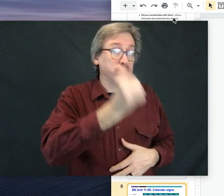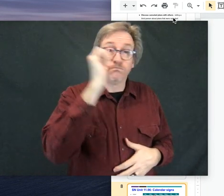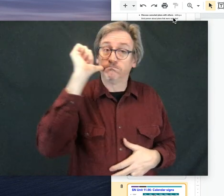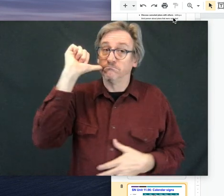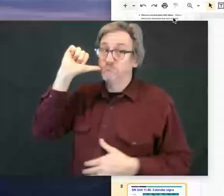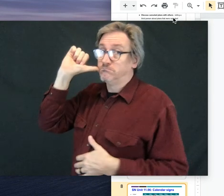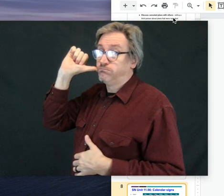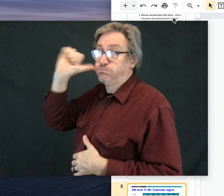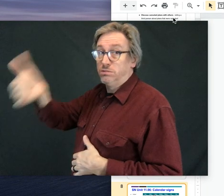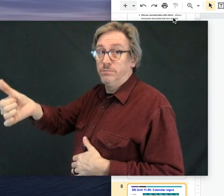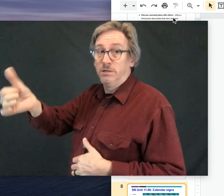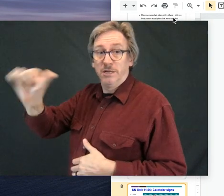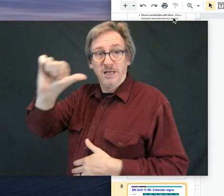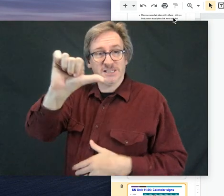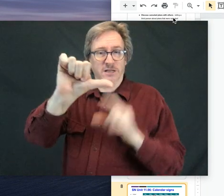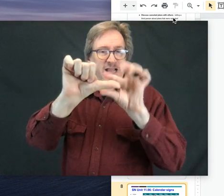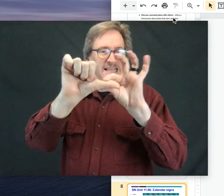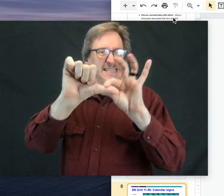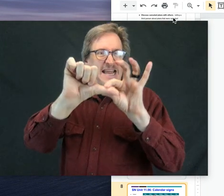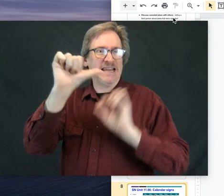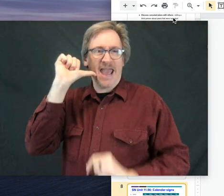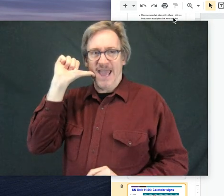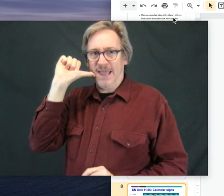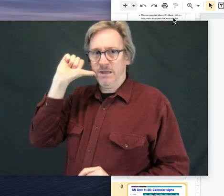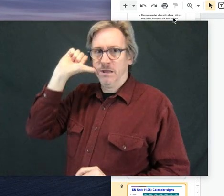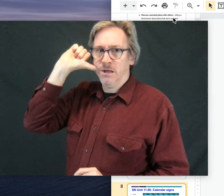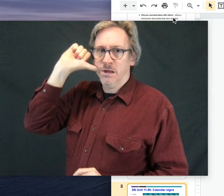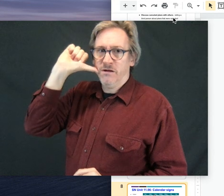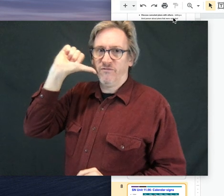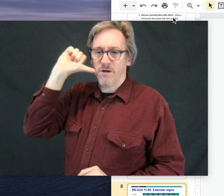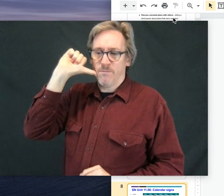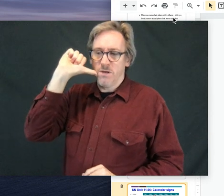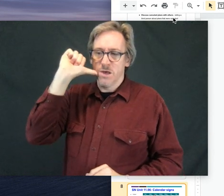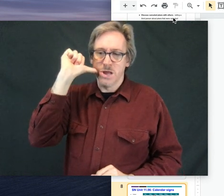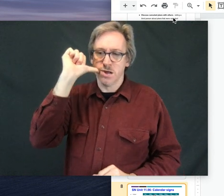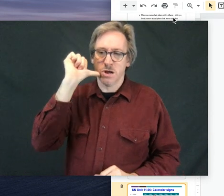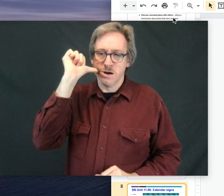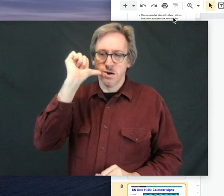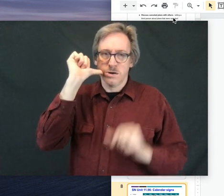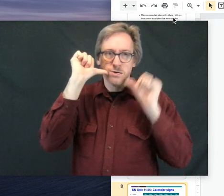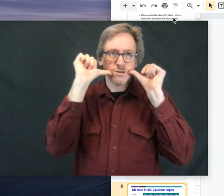Tomorrow, it's an extended A from